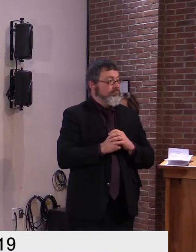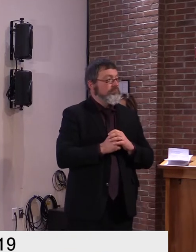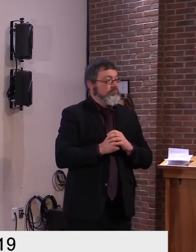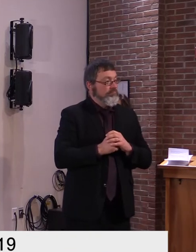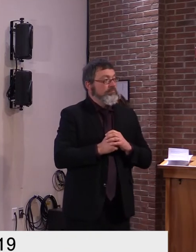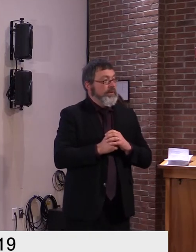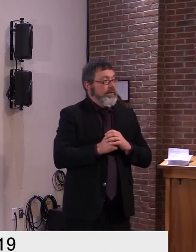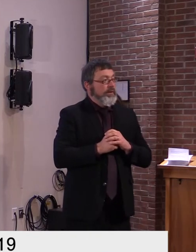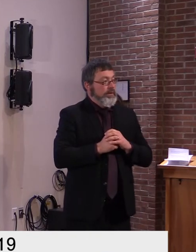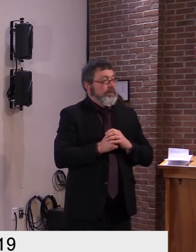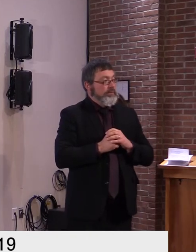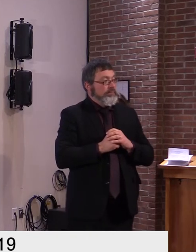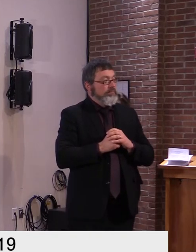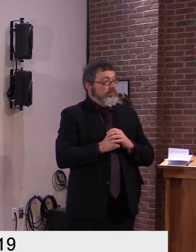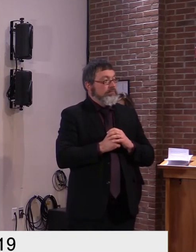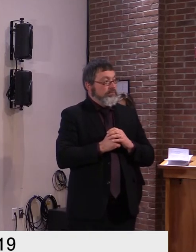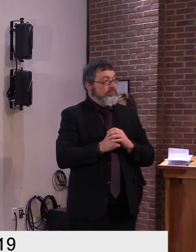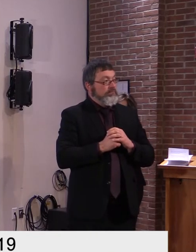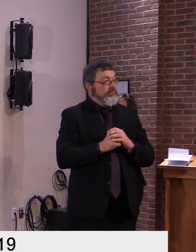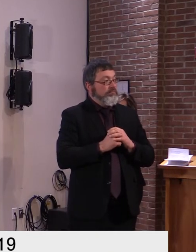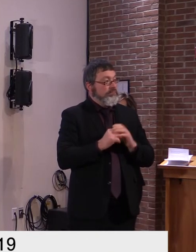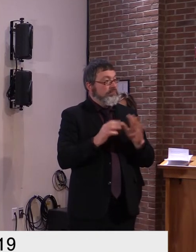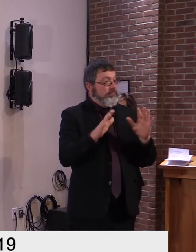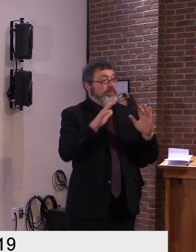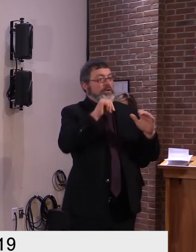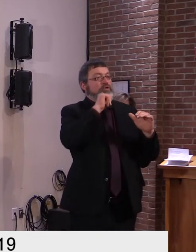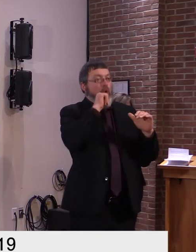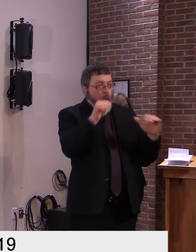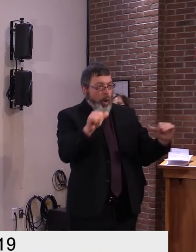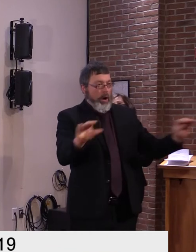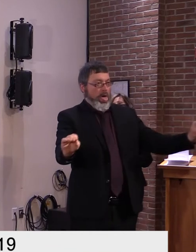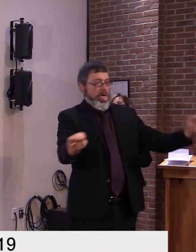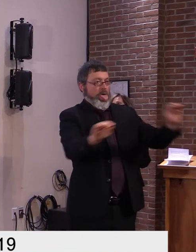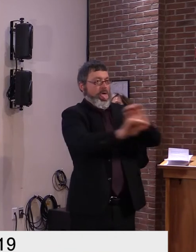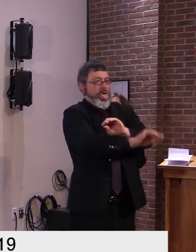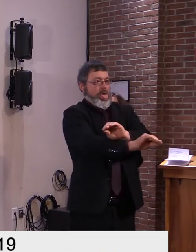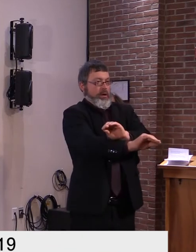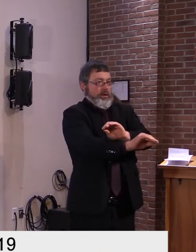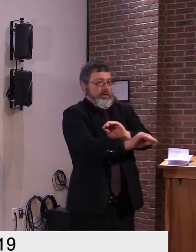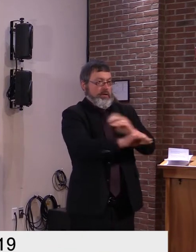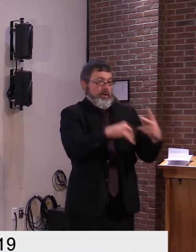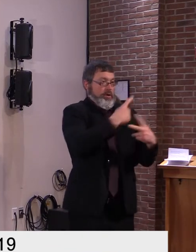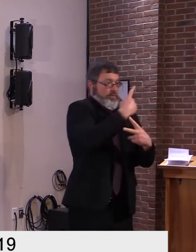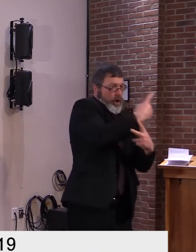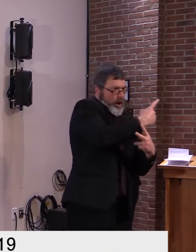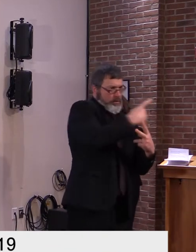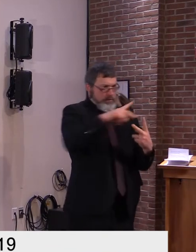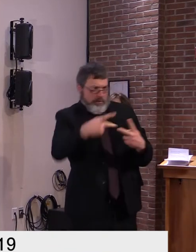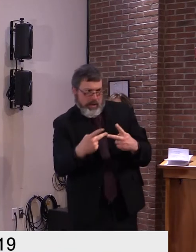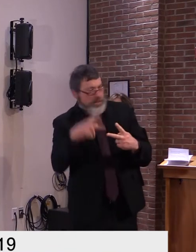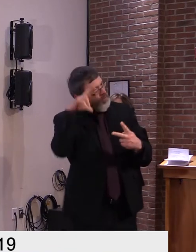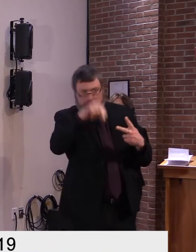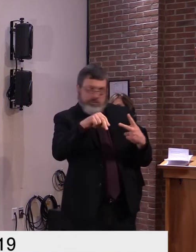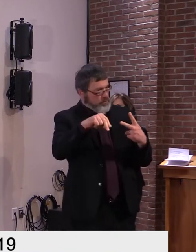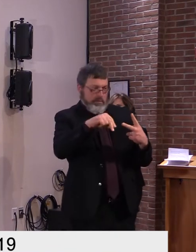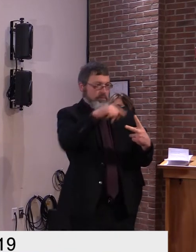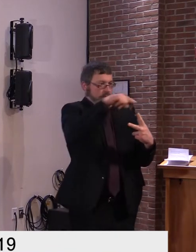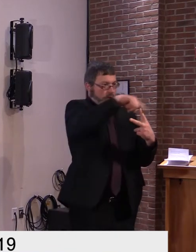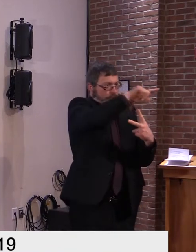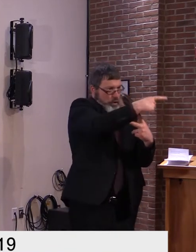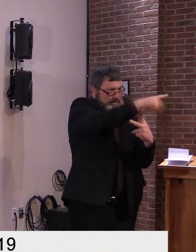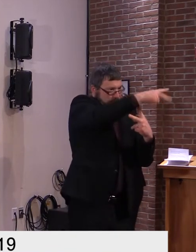It's strongly discouraged to doing that. This is a little bit of a Brave New World thing where we're,